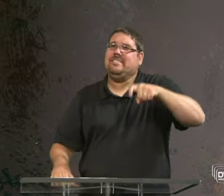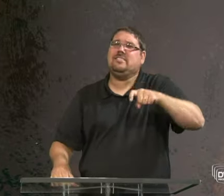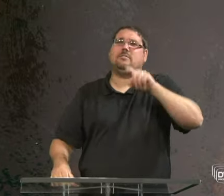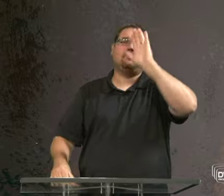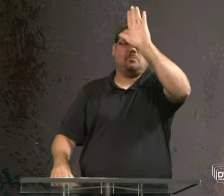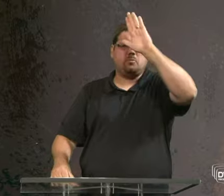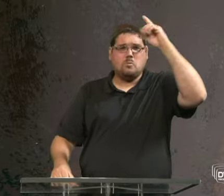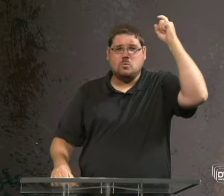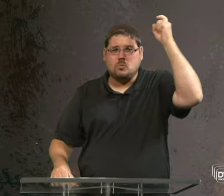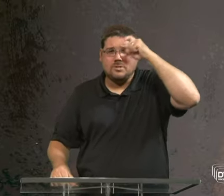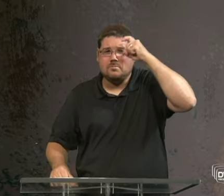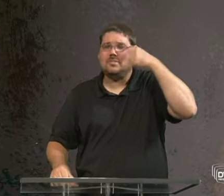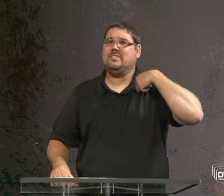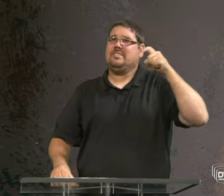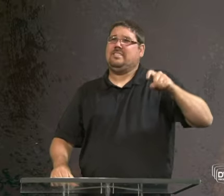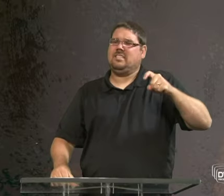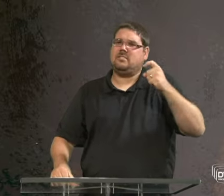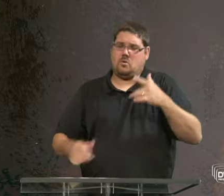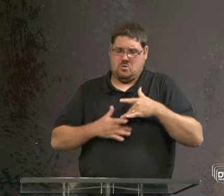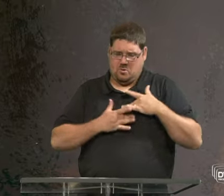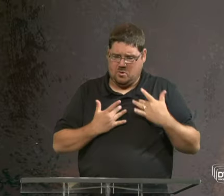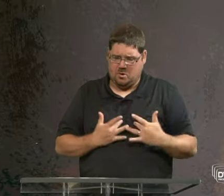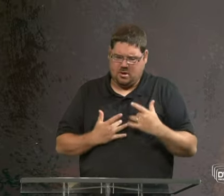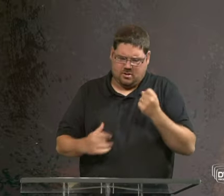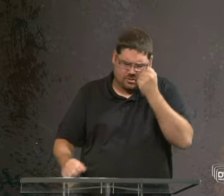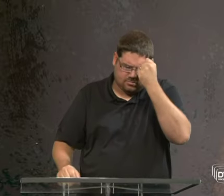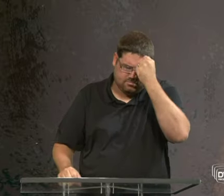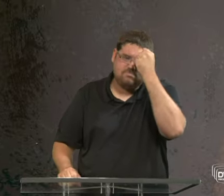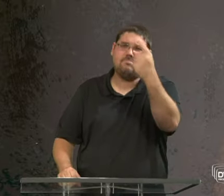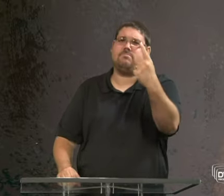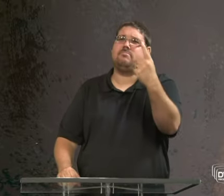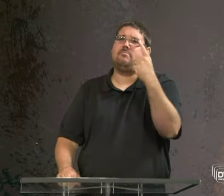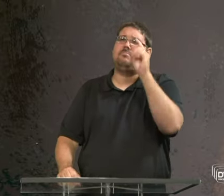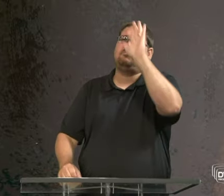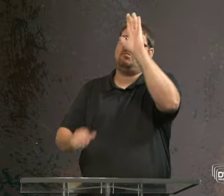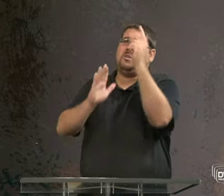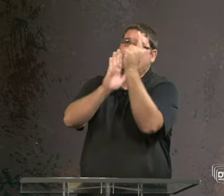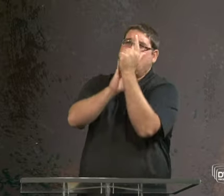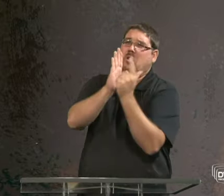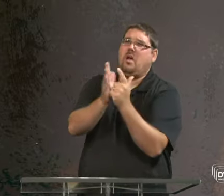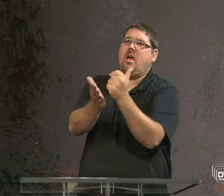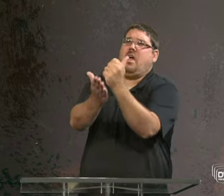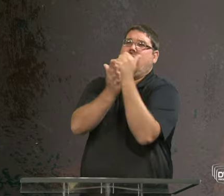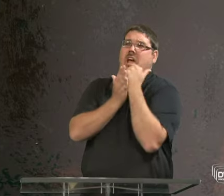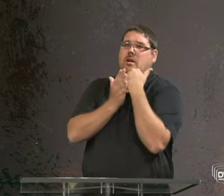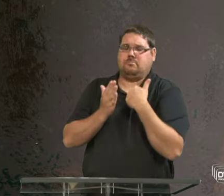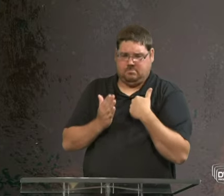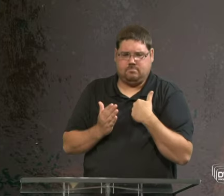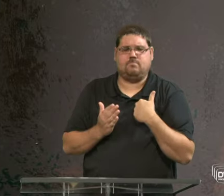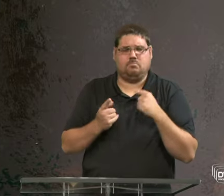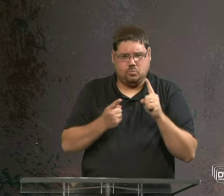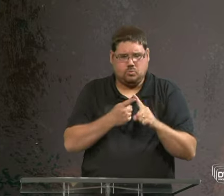honor of being the king for all of your people. So I desperately need your wisdom. Please help me to understand your